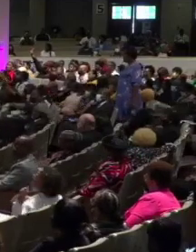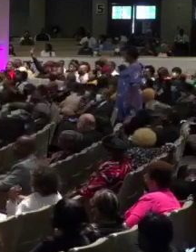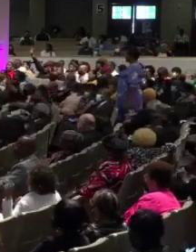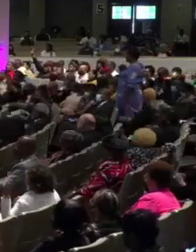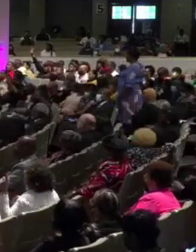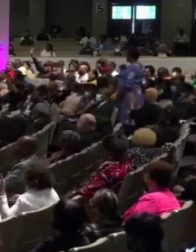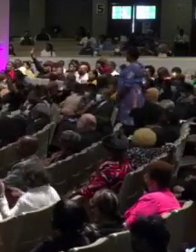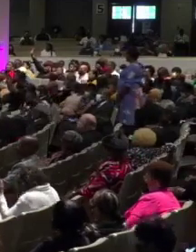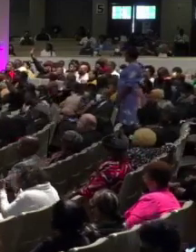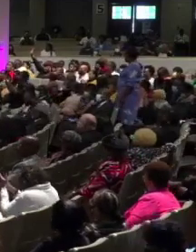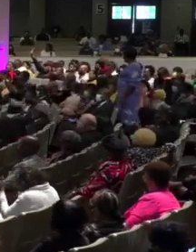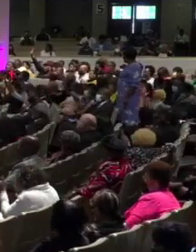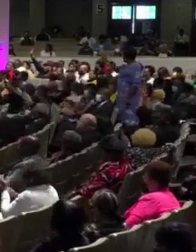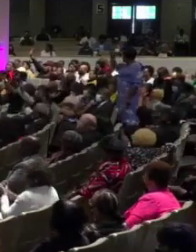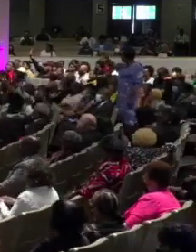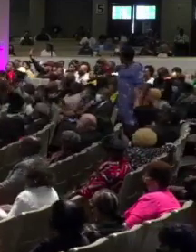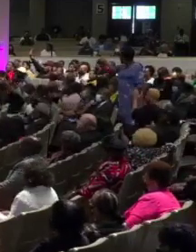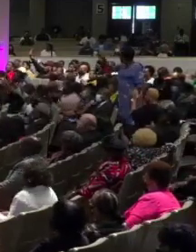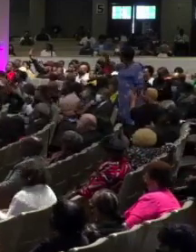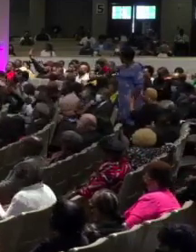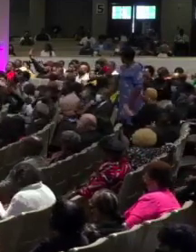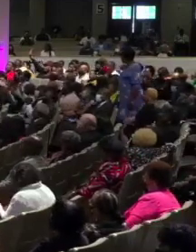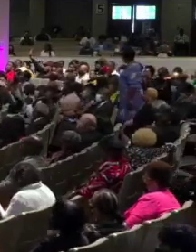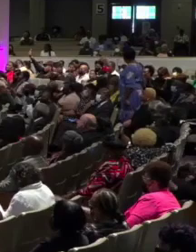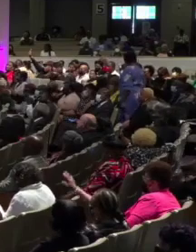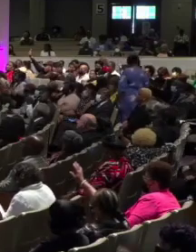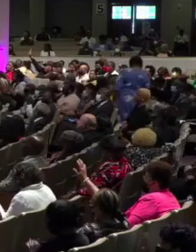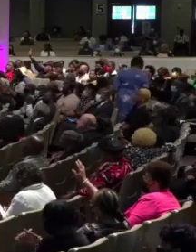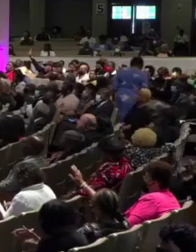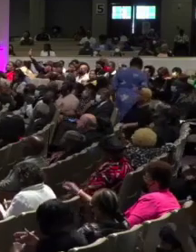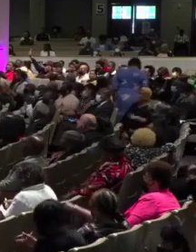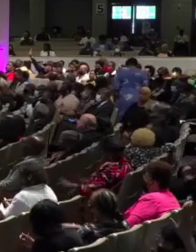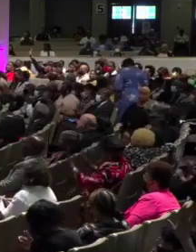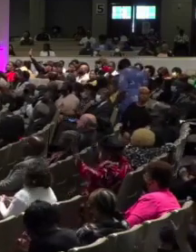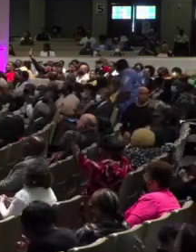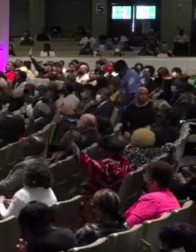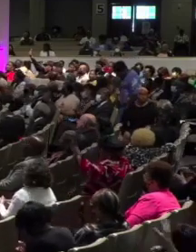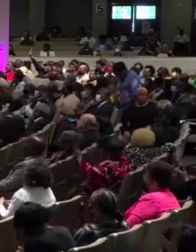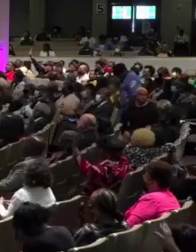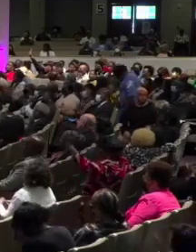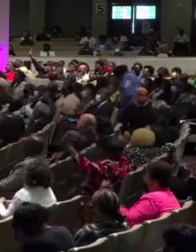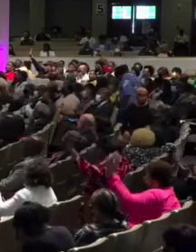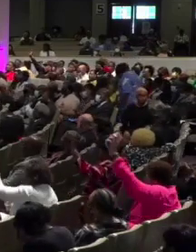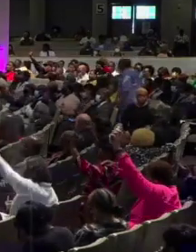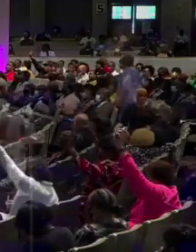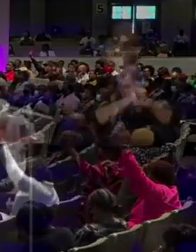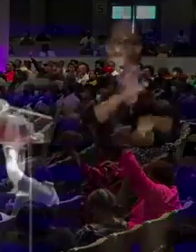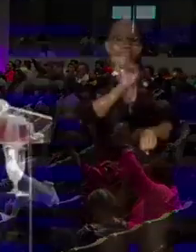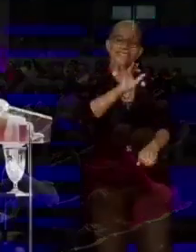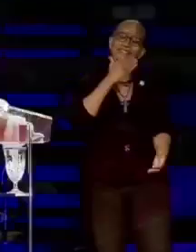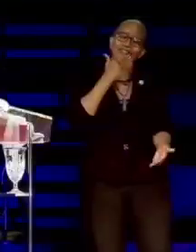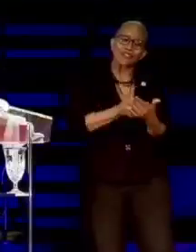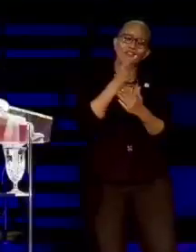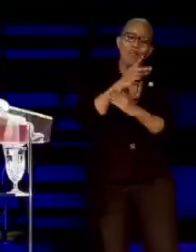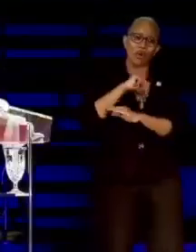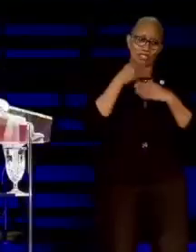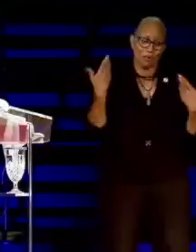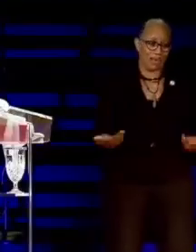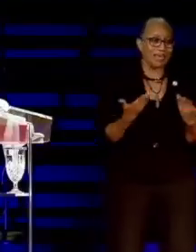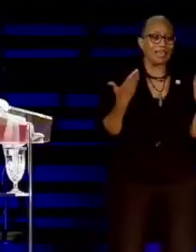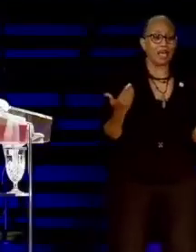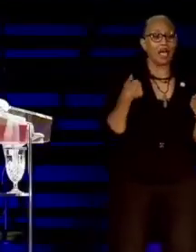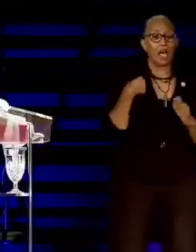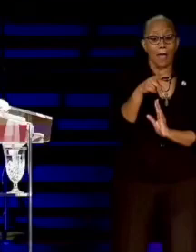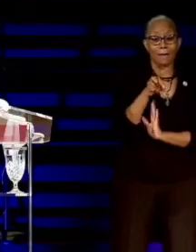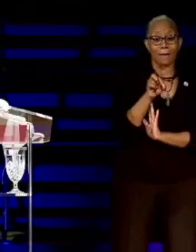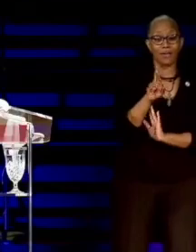works. Angels are here because prayer still works. And it's good for us to be here.